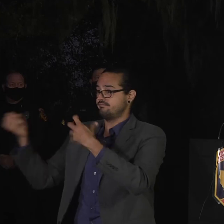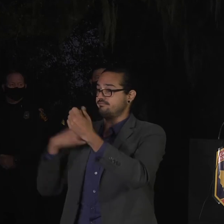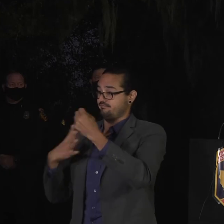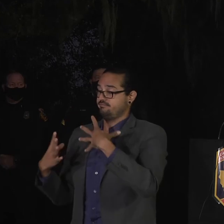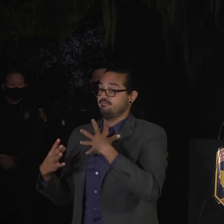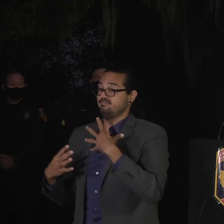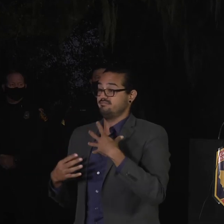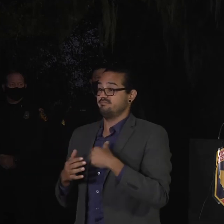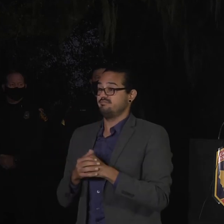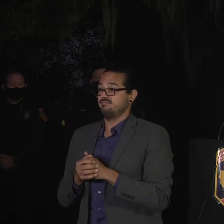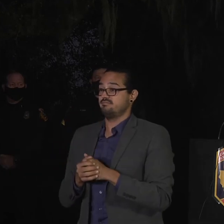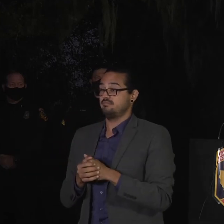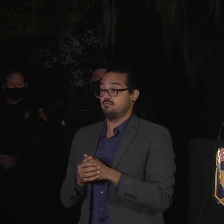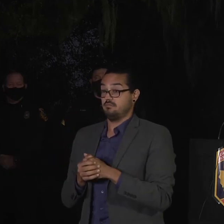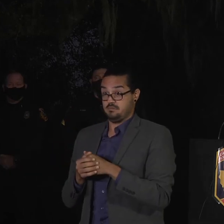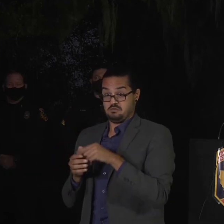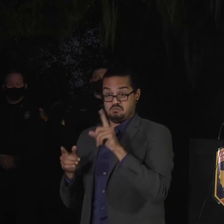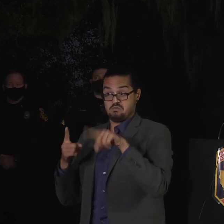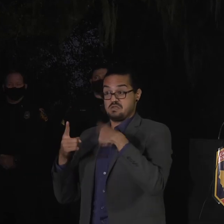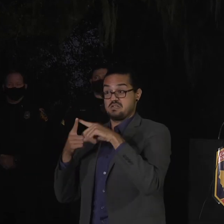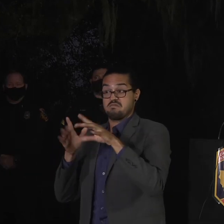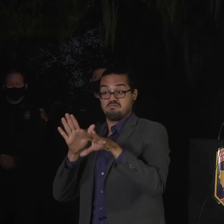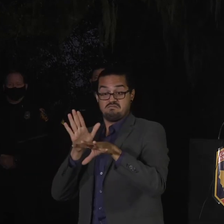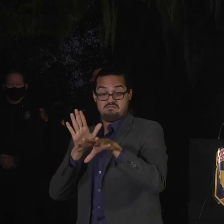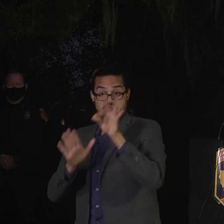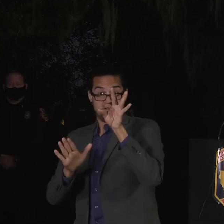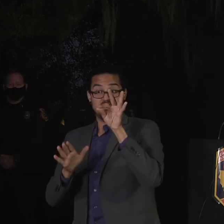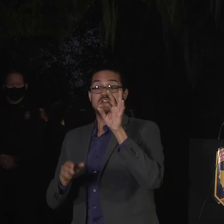you folks will be one of the first to know.